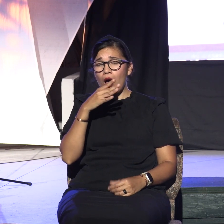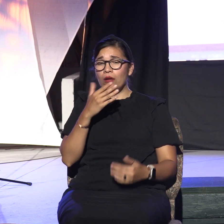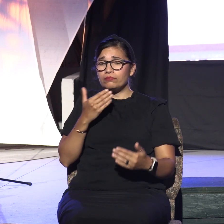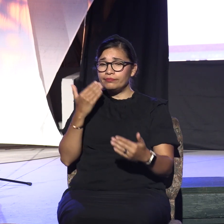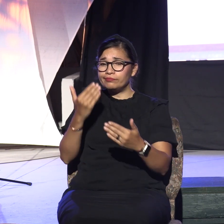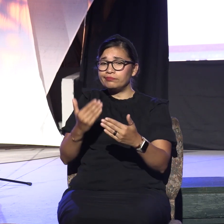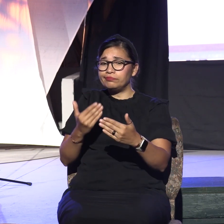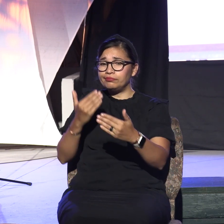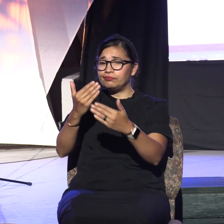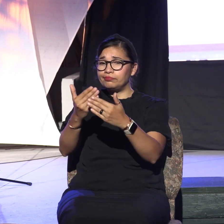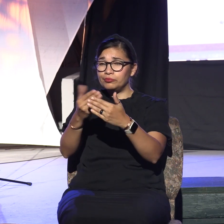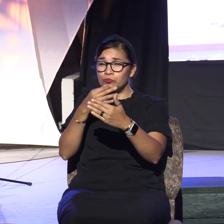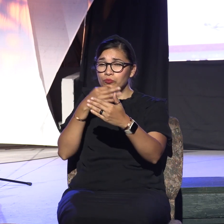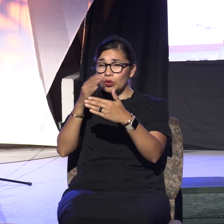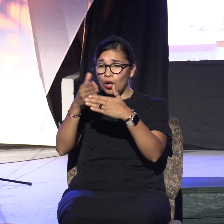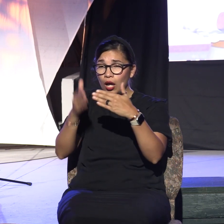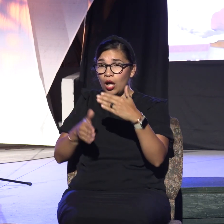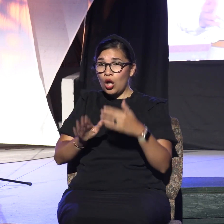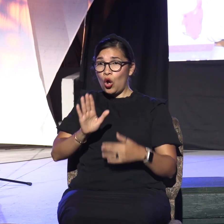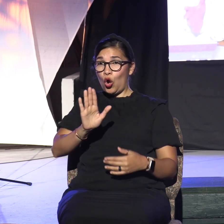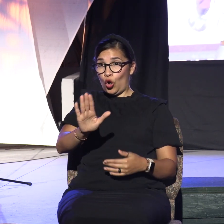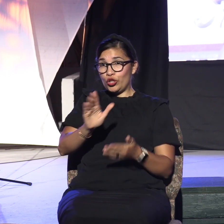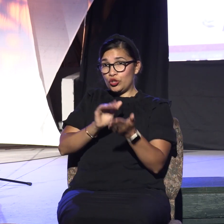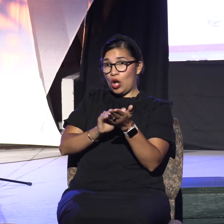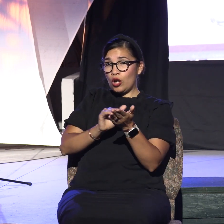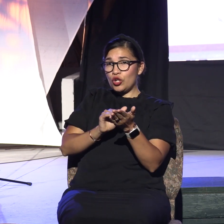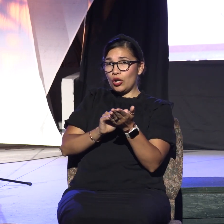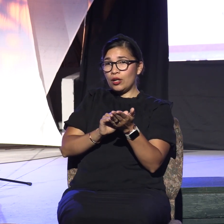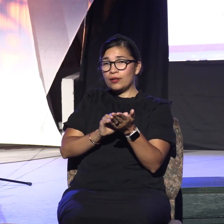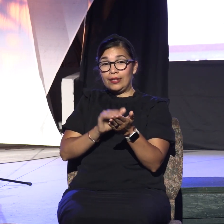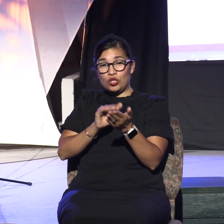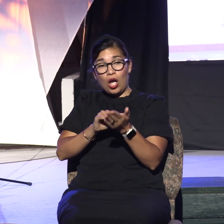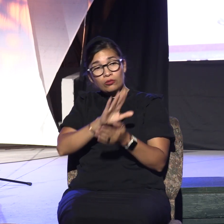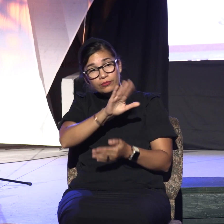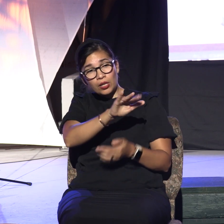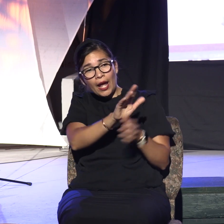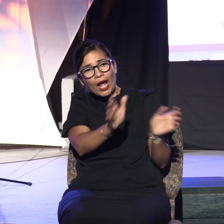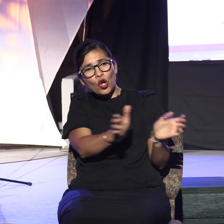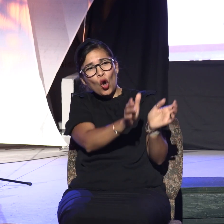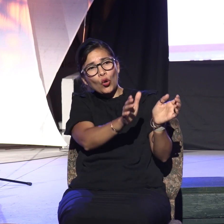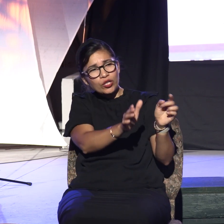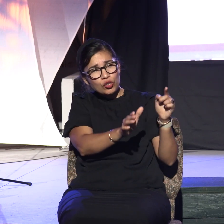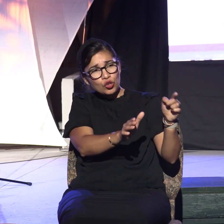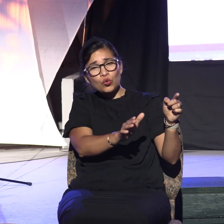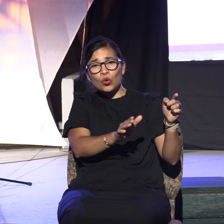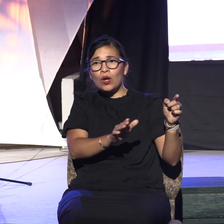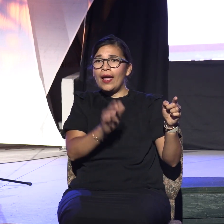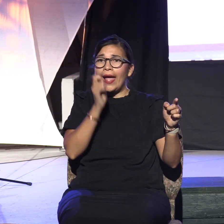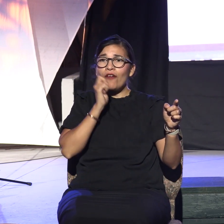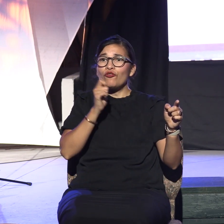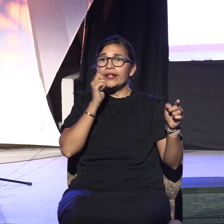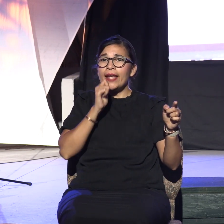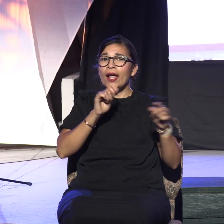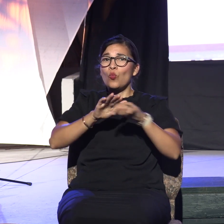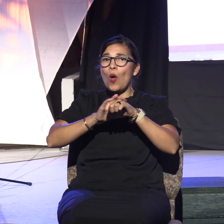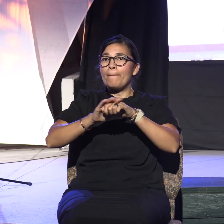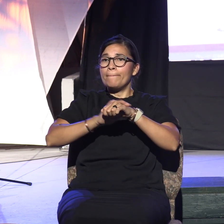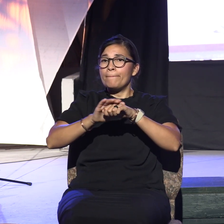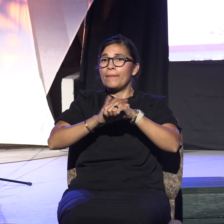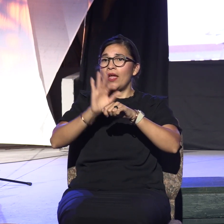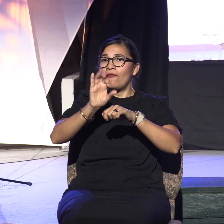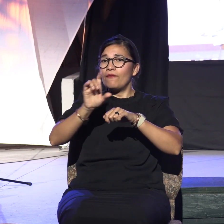every day because he said it would help her circulation. And so the kids told me every time we'd come home to visit mom and dad,